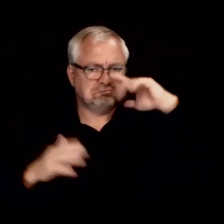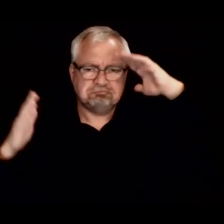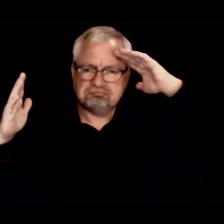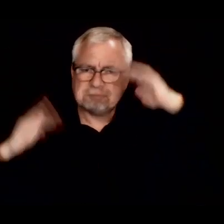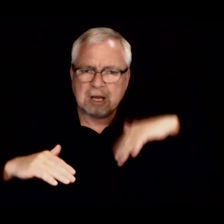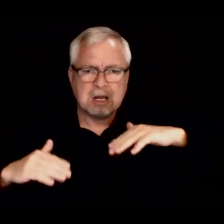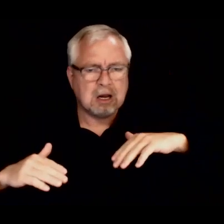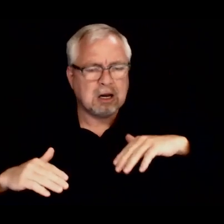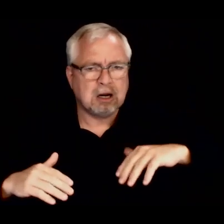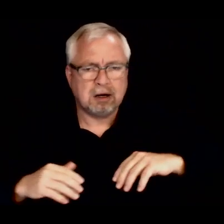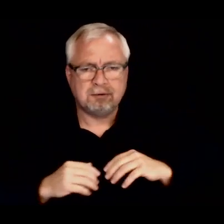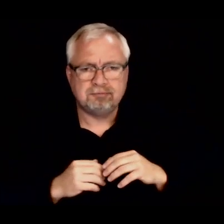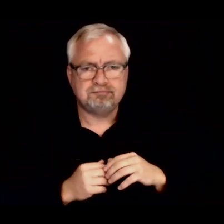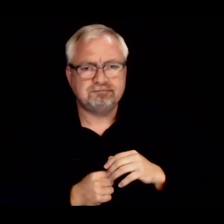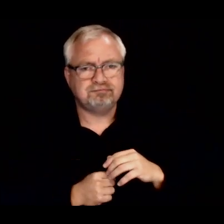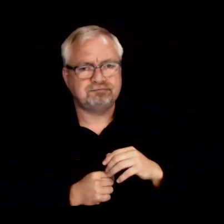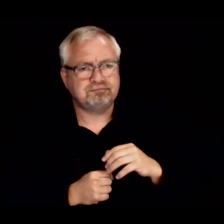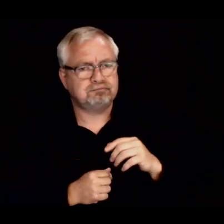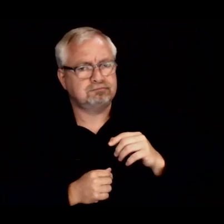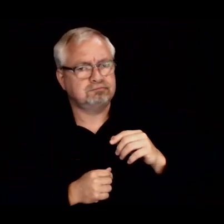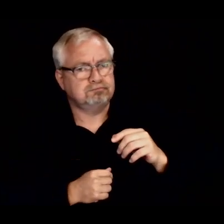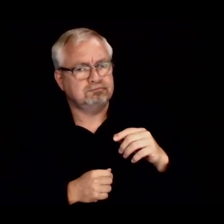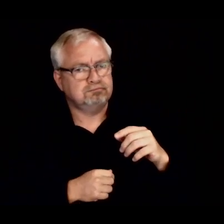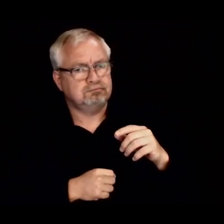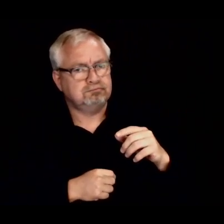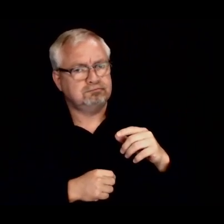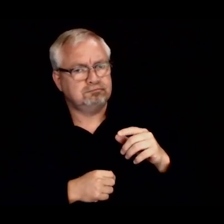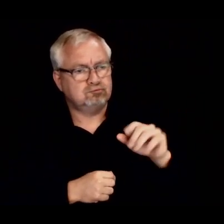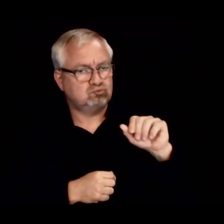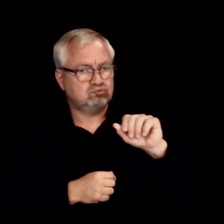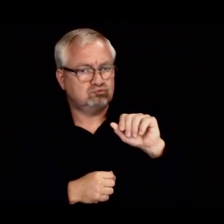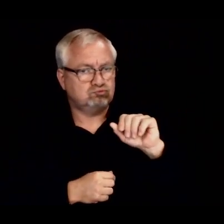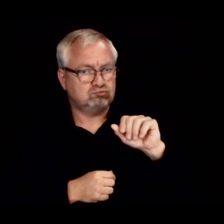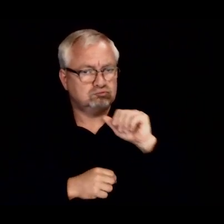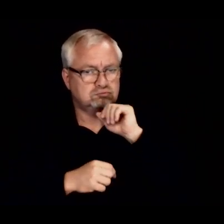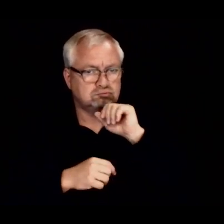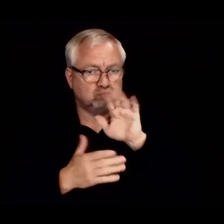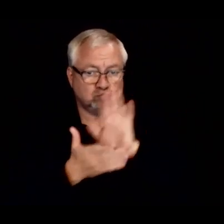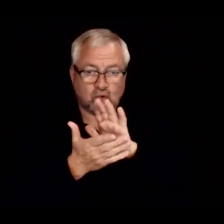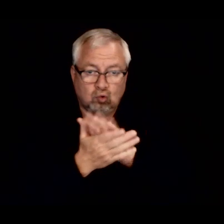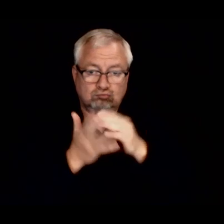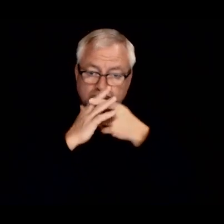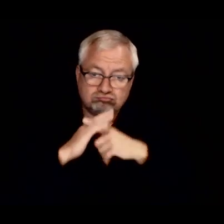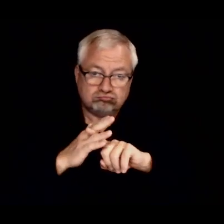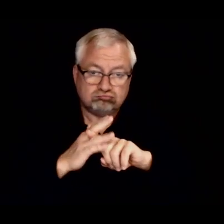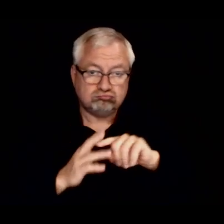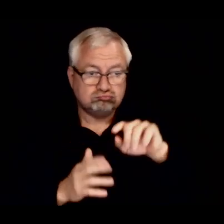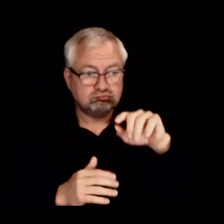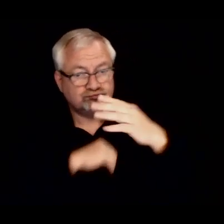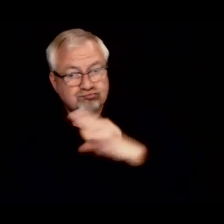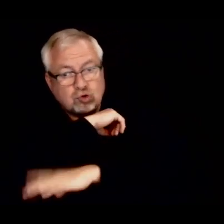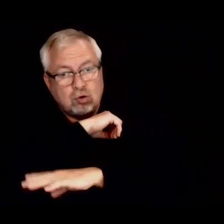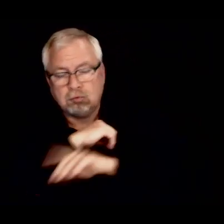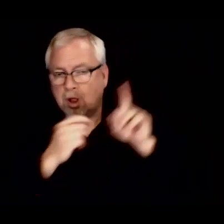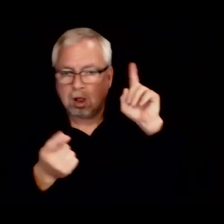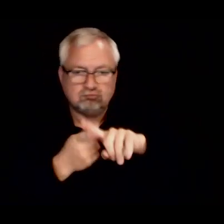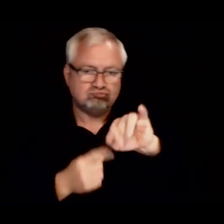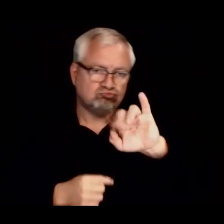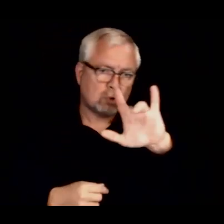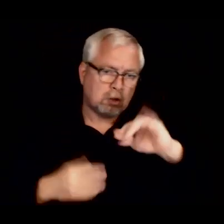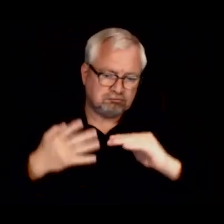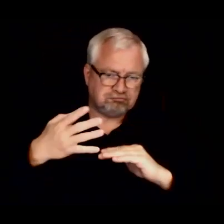late July about the 2021 school year. Is that the case? And what would you need to see for students to safely return to buildings